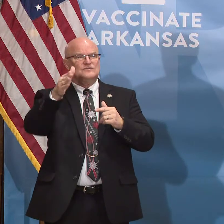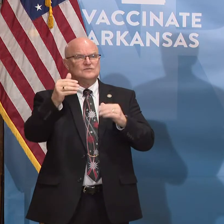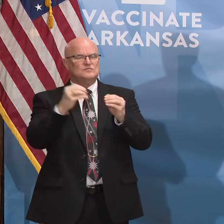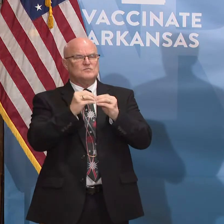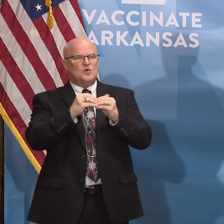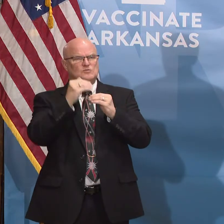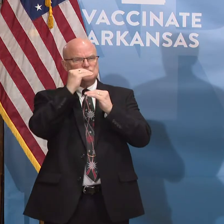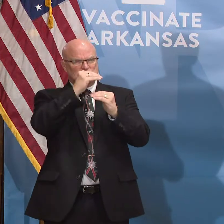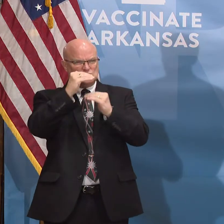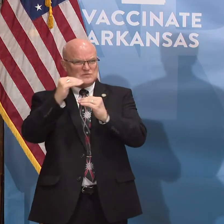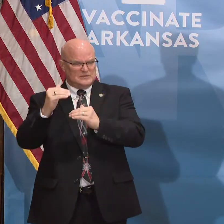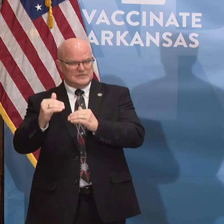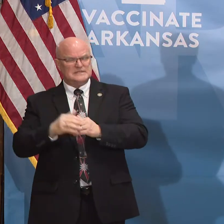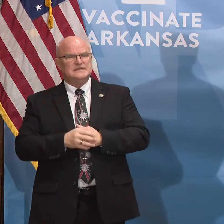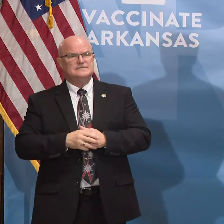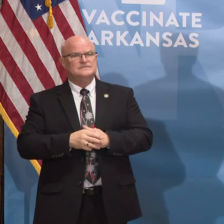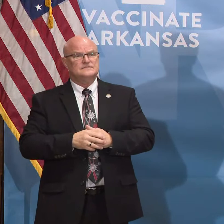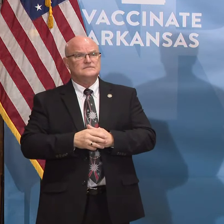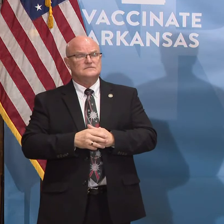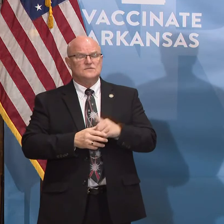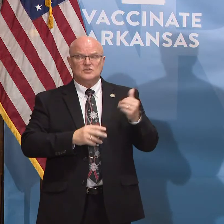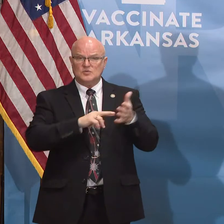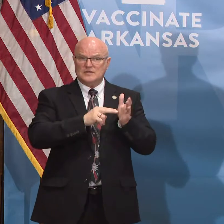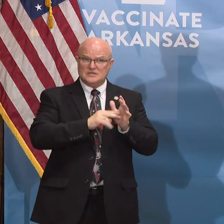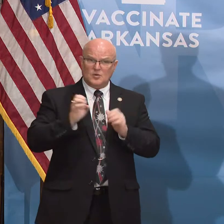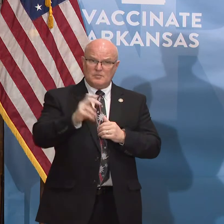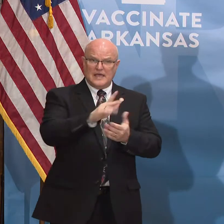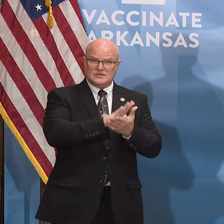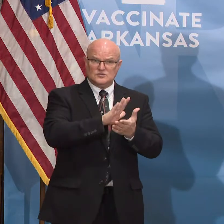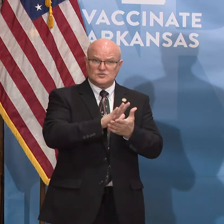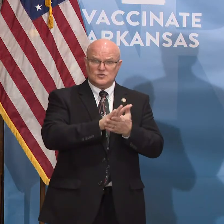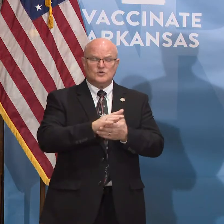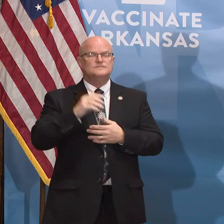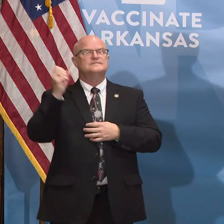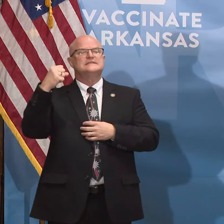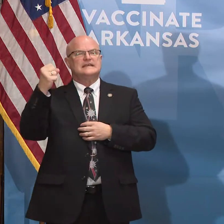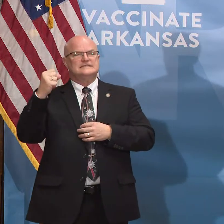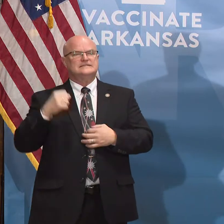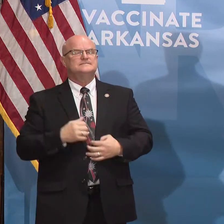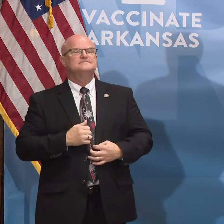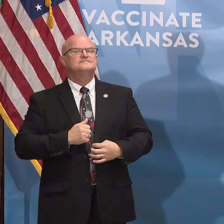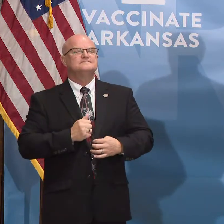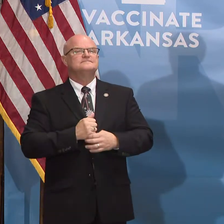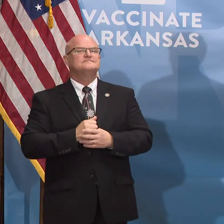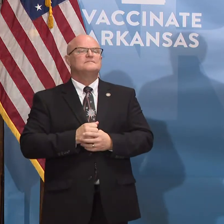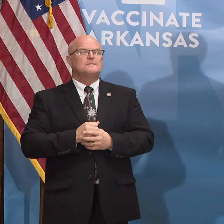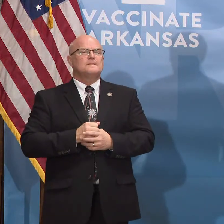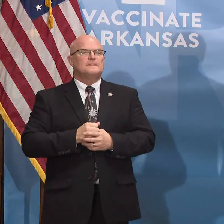back? As they go back to school? Yes.